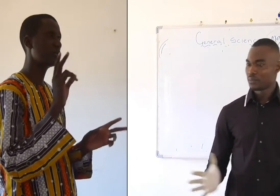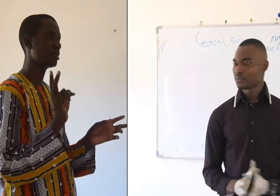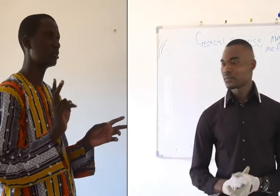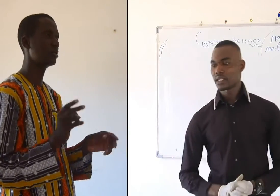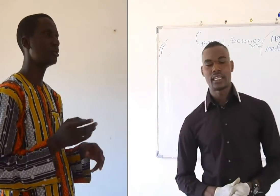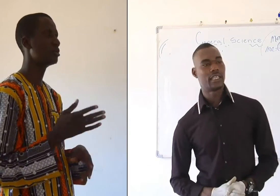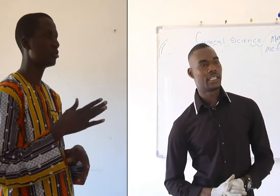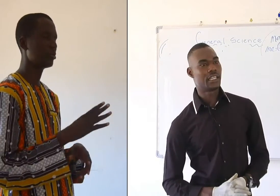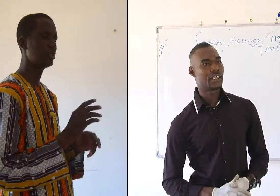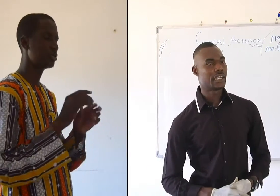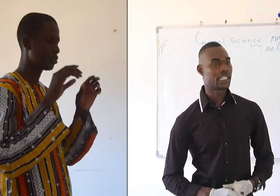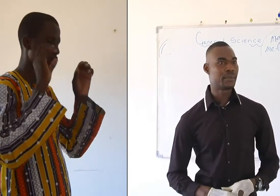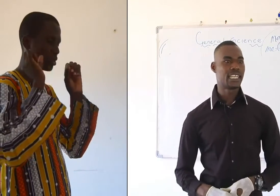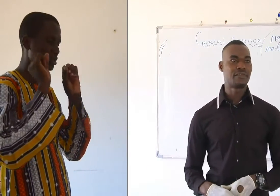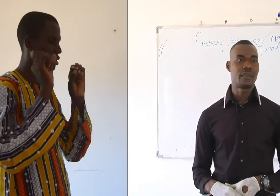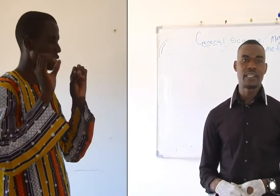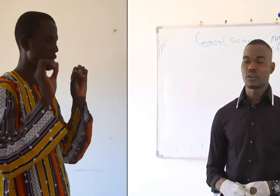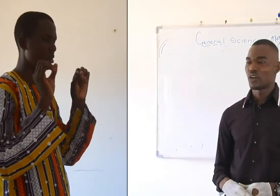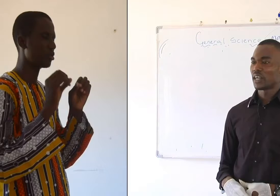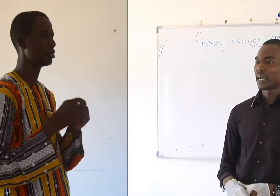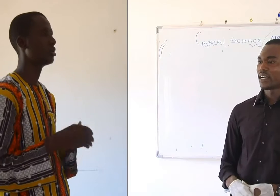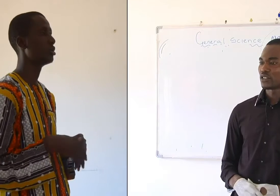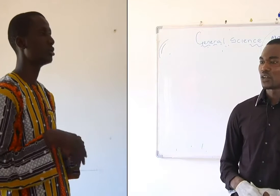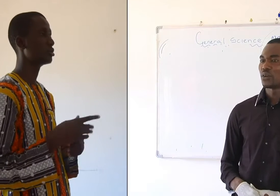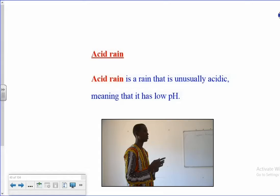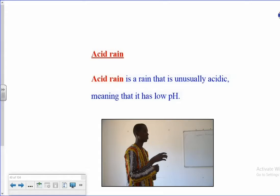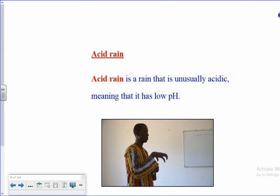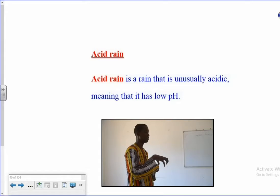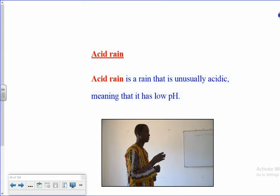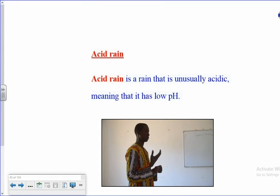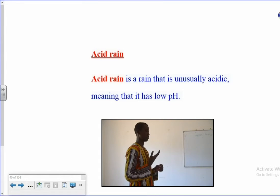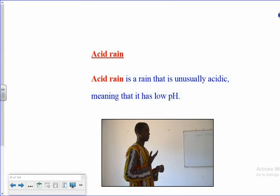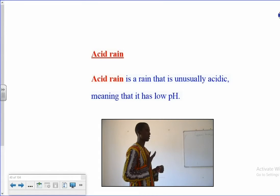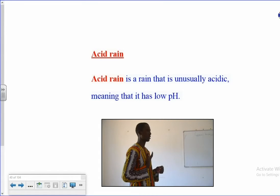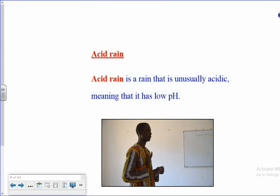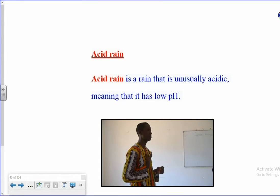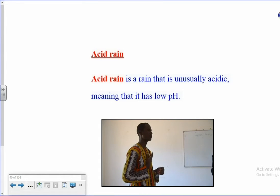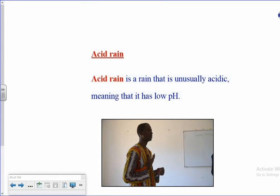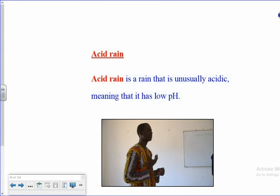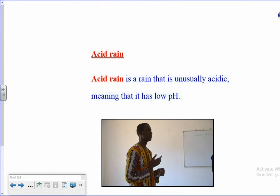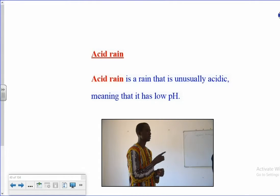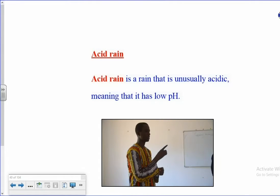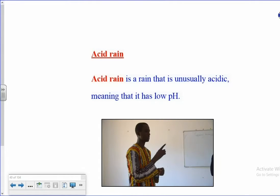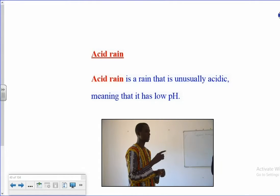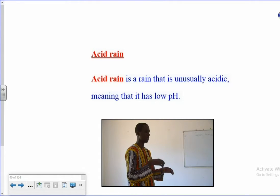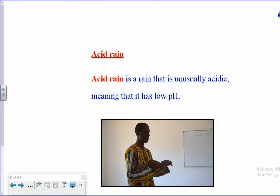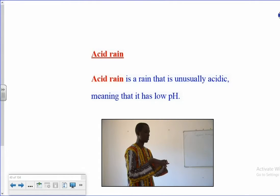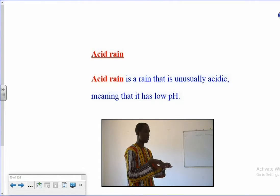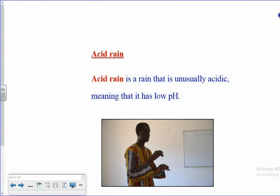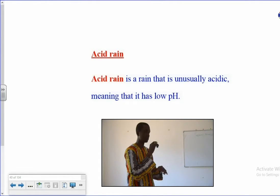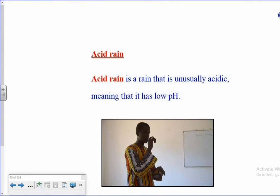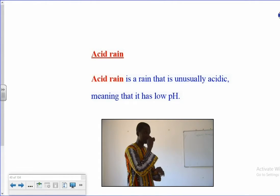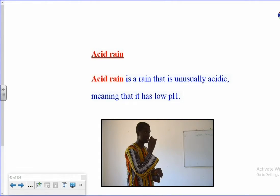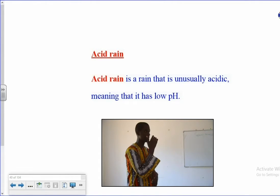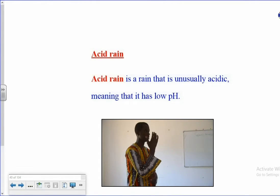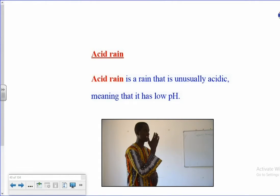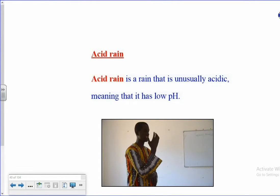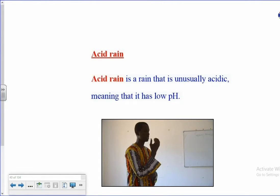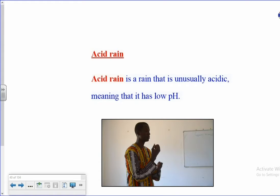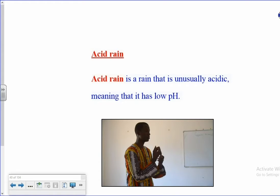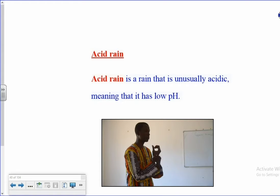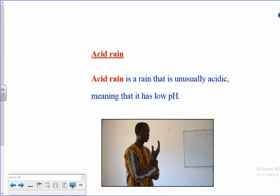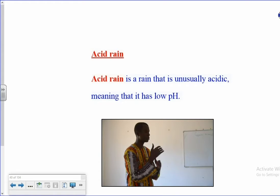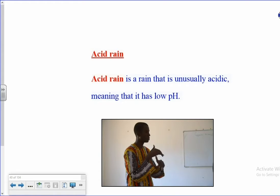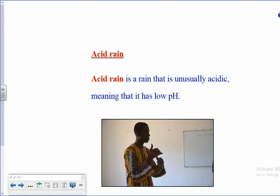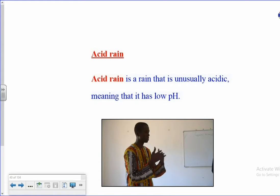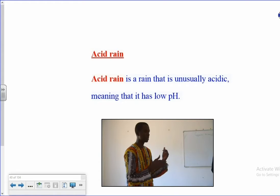run, they experience famine or hunger, and so. And what causes this acid rain now? If